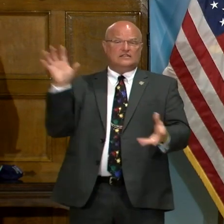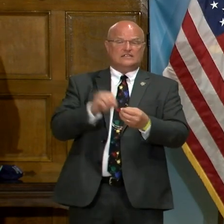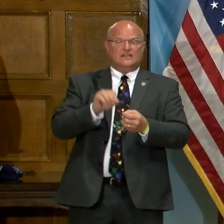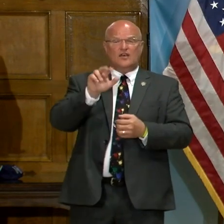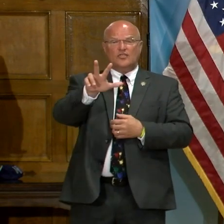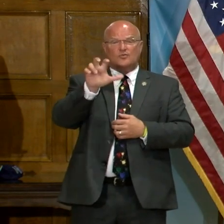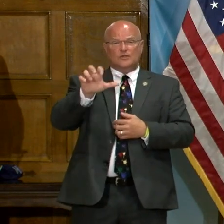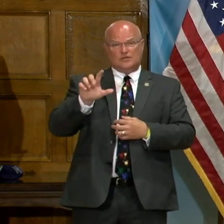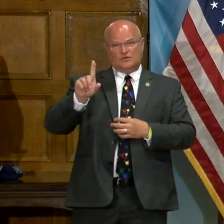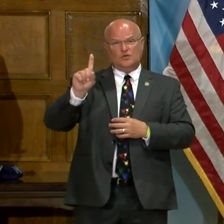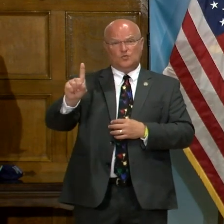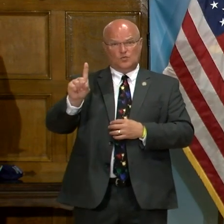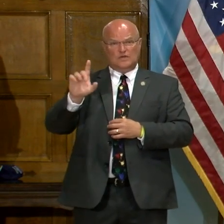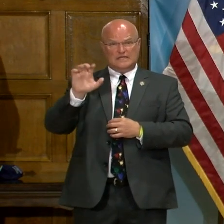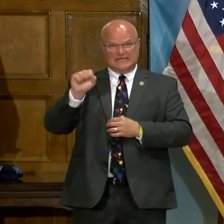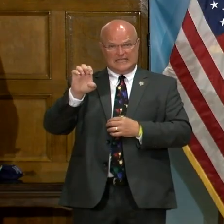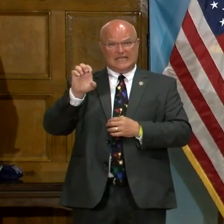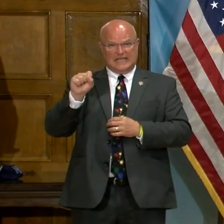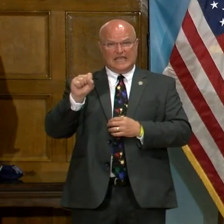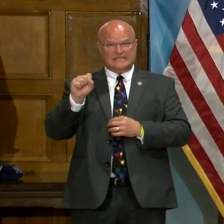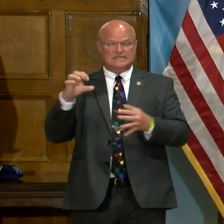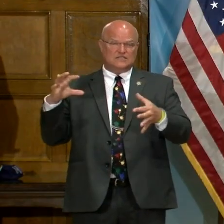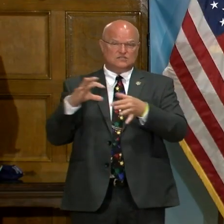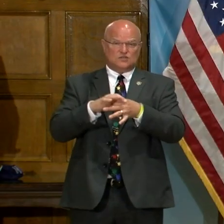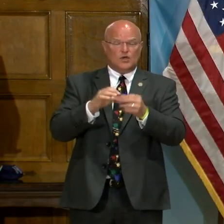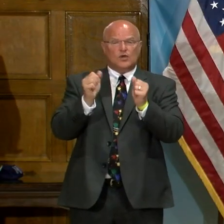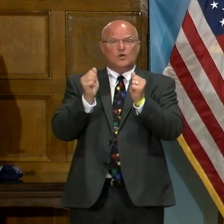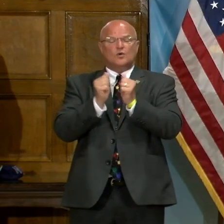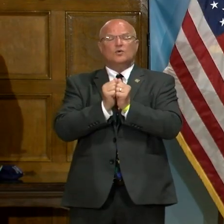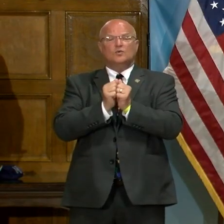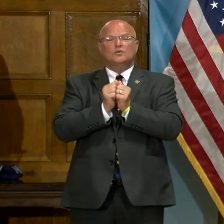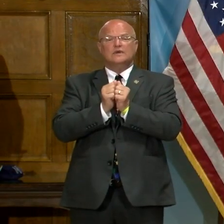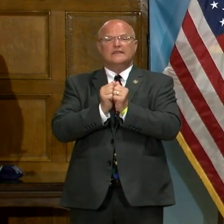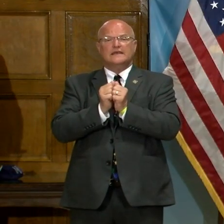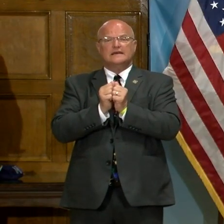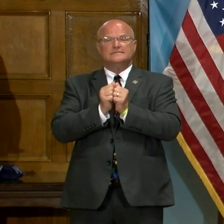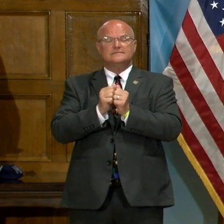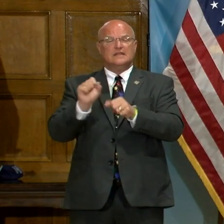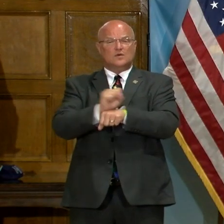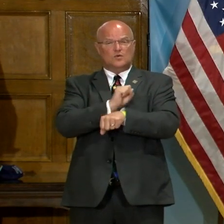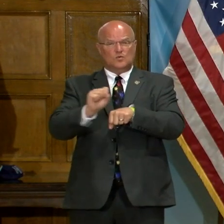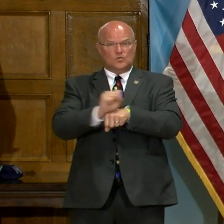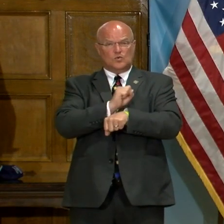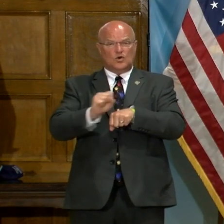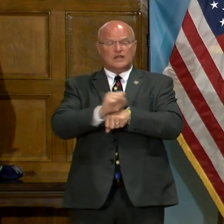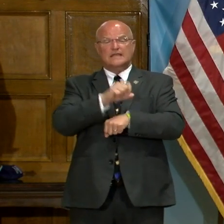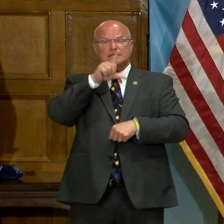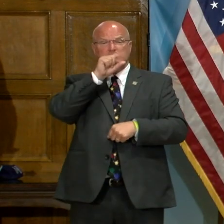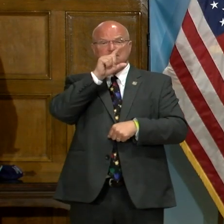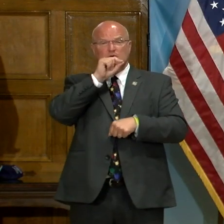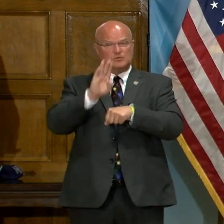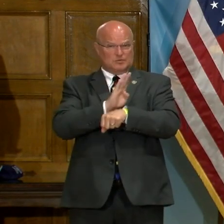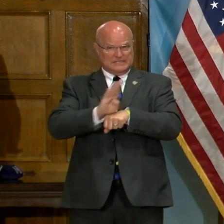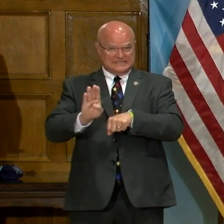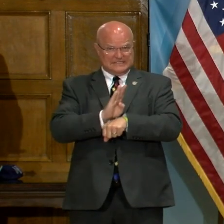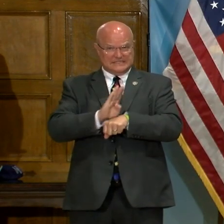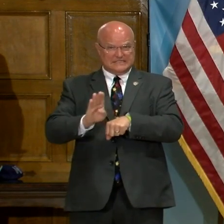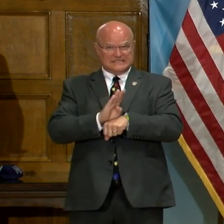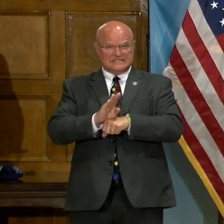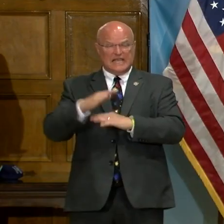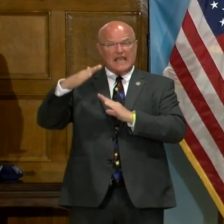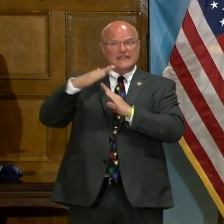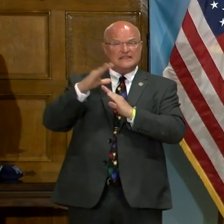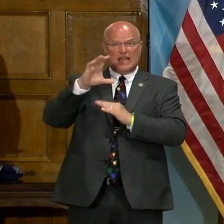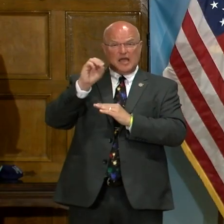of 301 cases associated who were employed by poultry businesses. And the